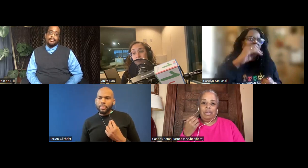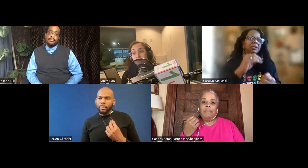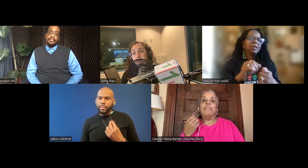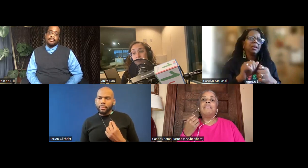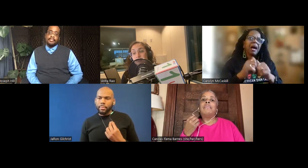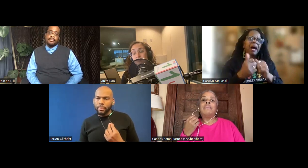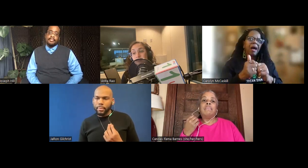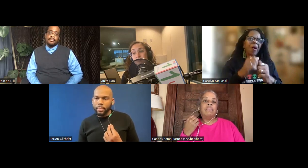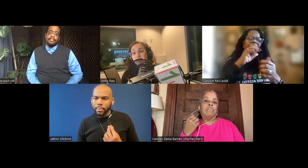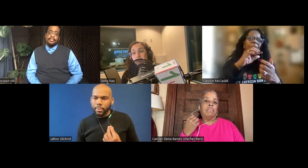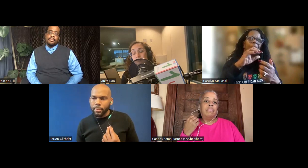community.